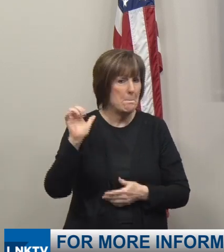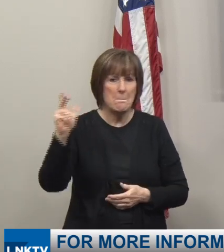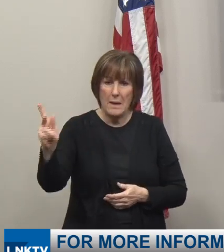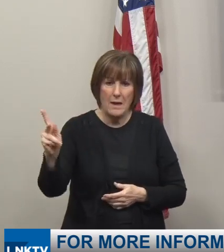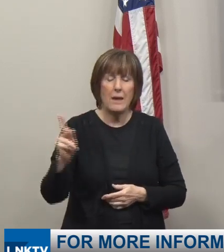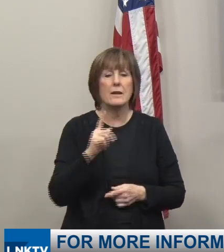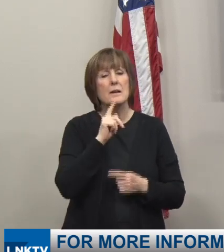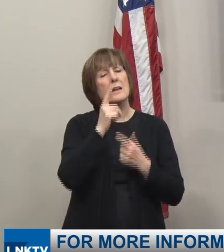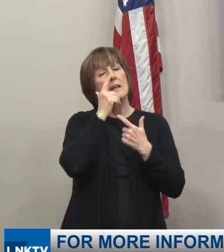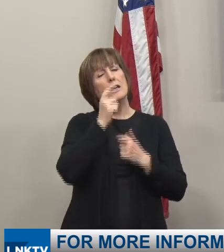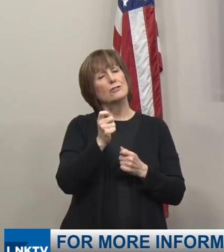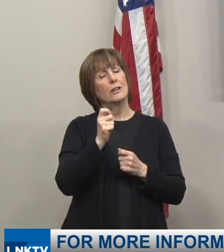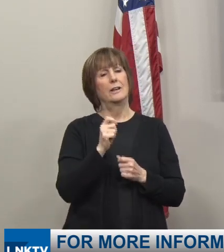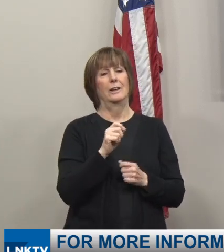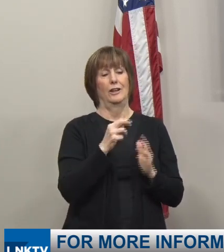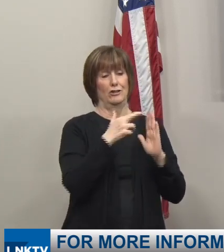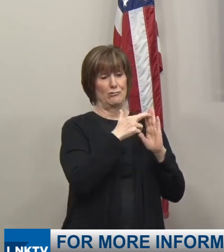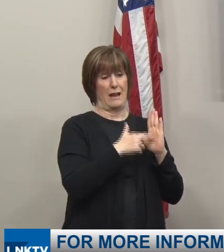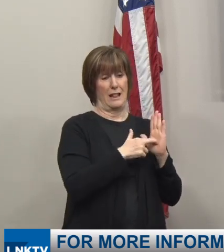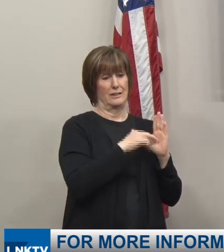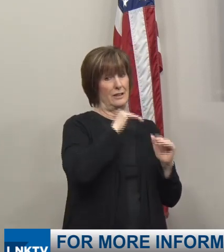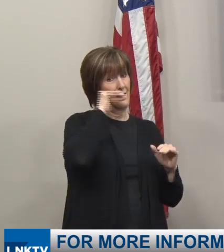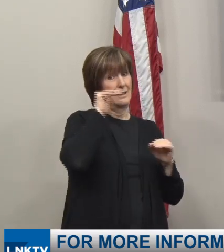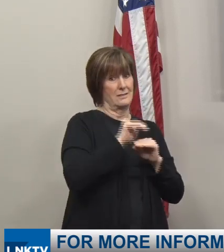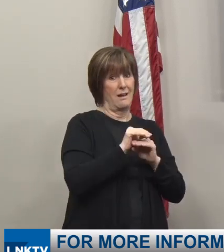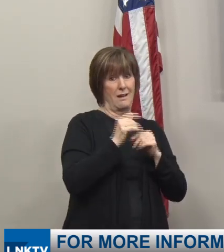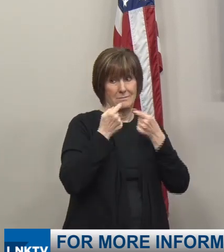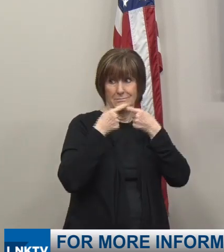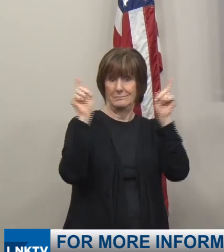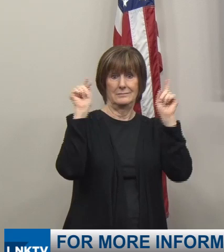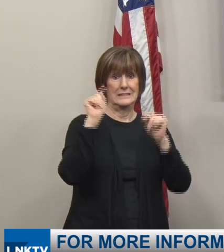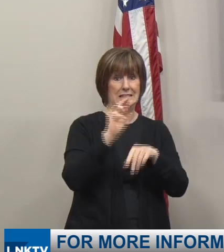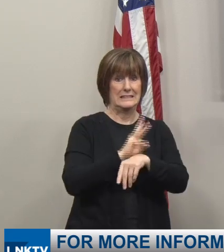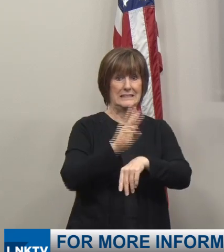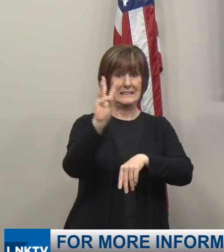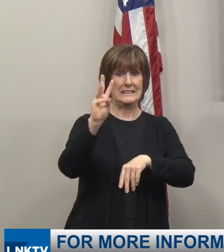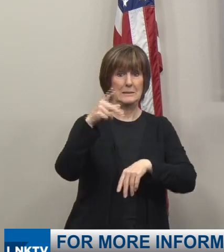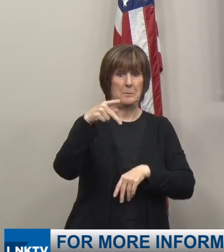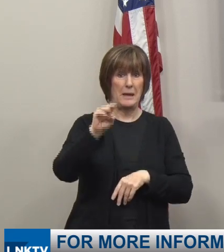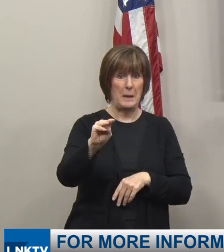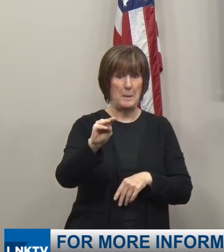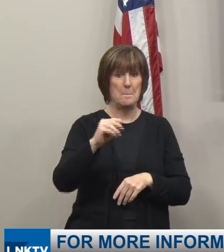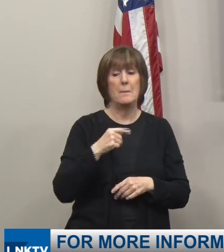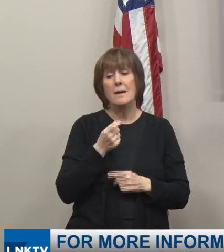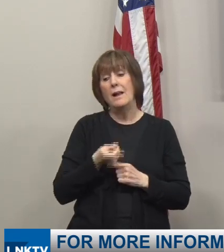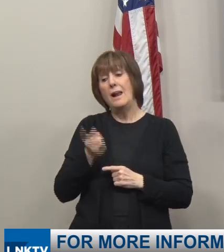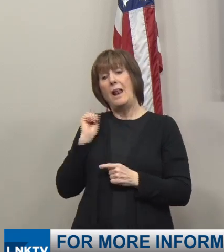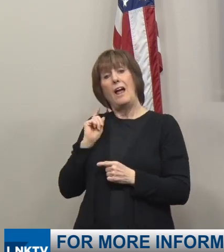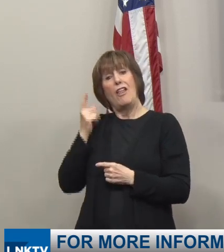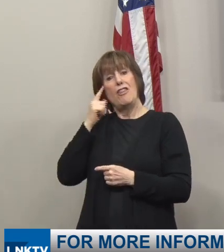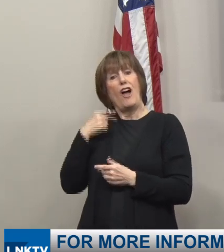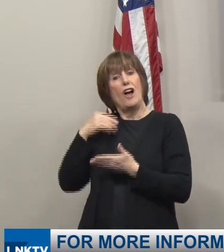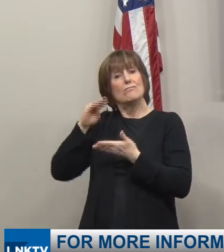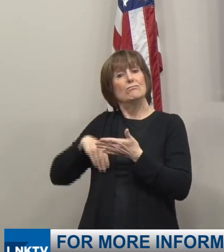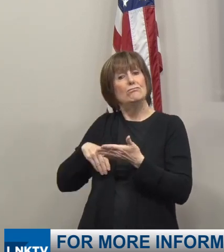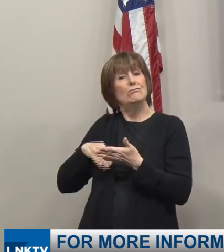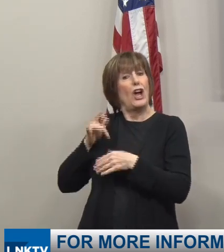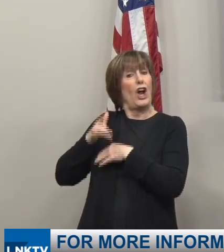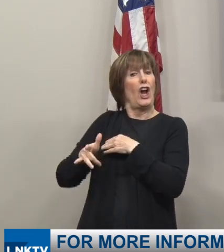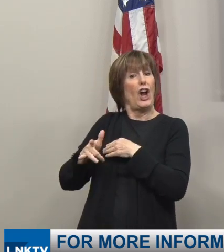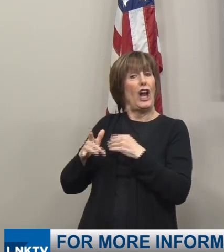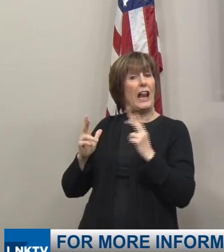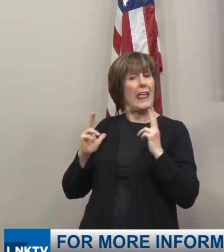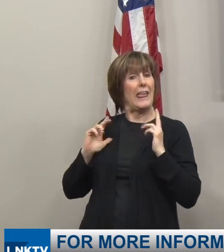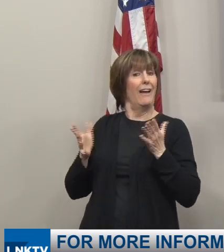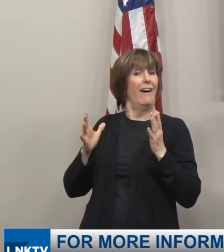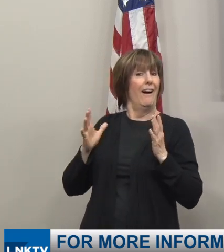was interesting to see that a regulation came out last night, literally at 6 o'clock, and the forms that I filled out earlier in the week thinking I was ahead of the curve suddenly